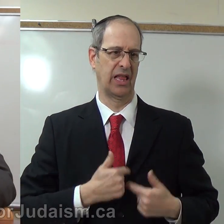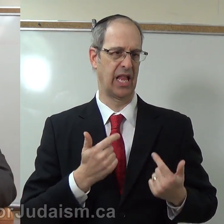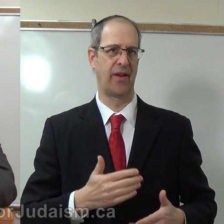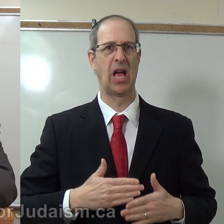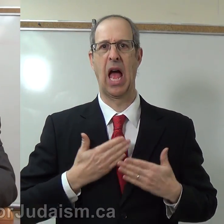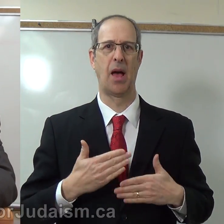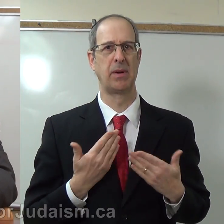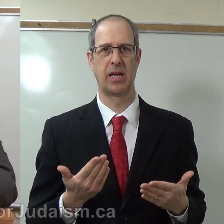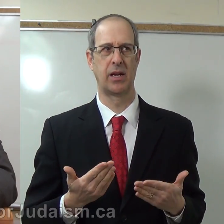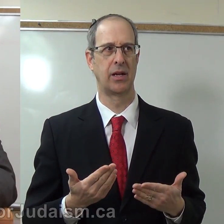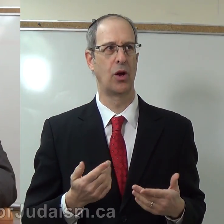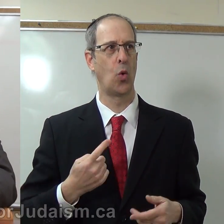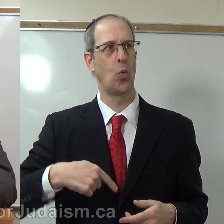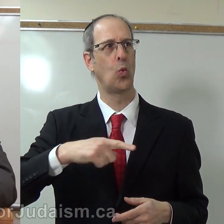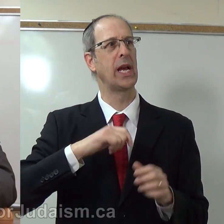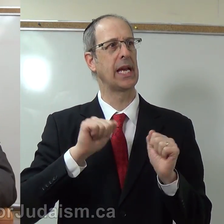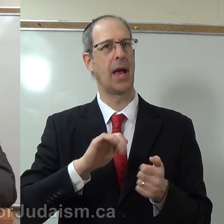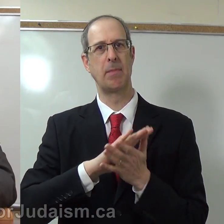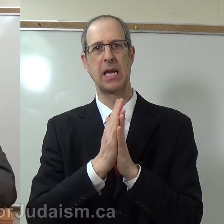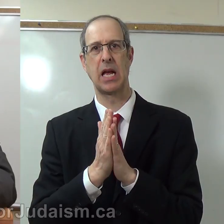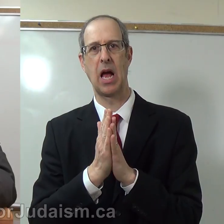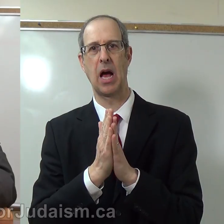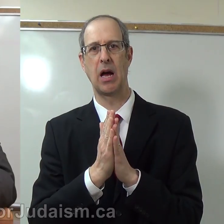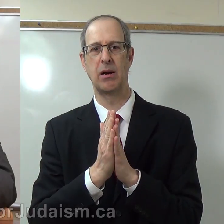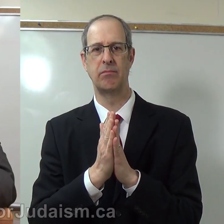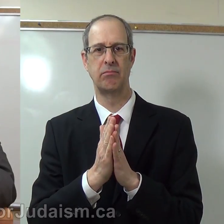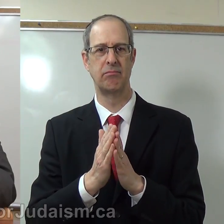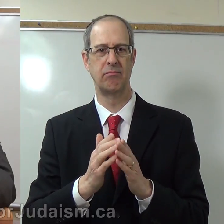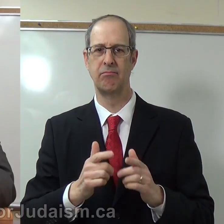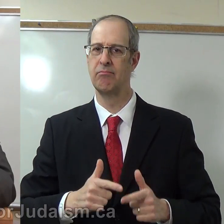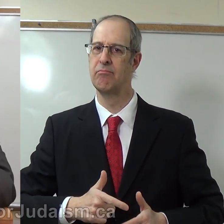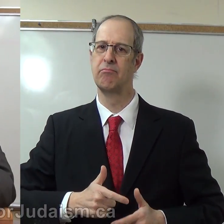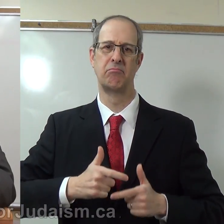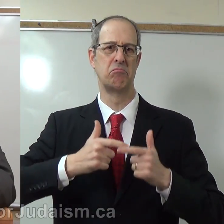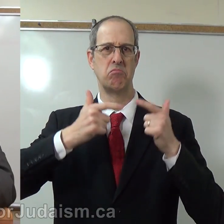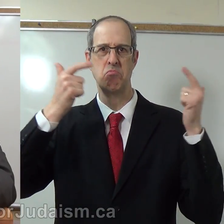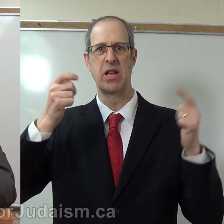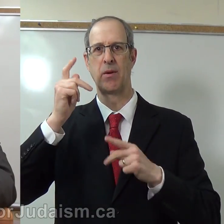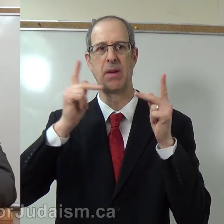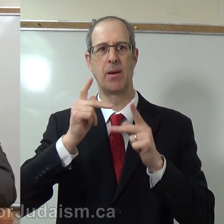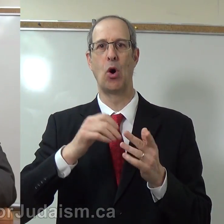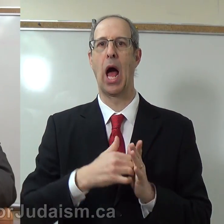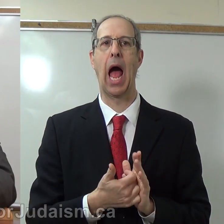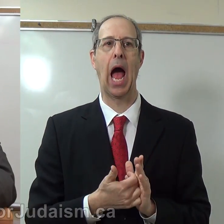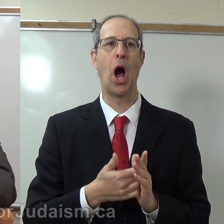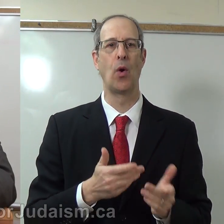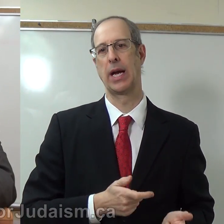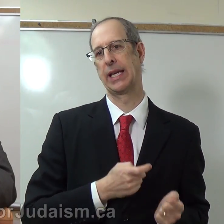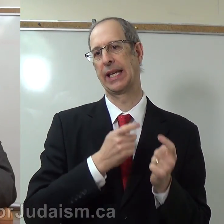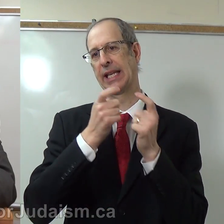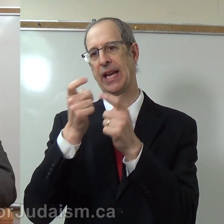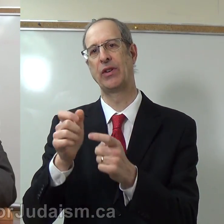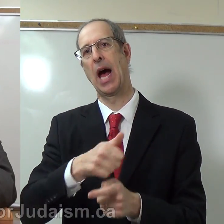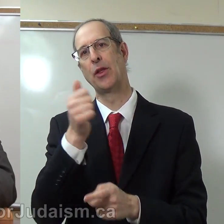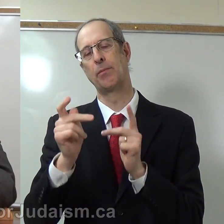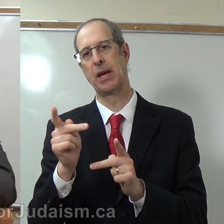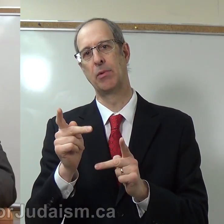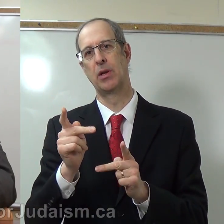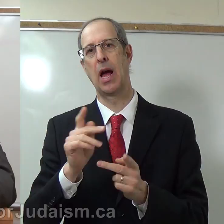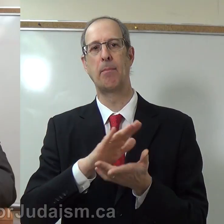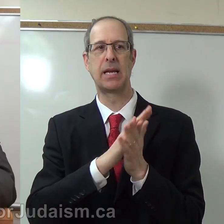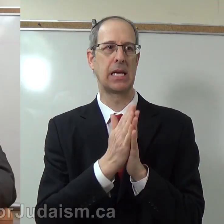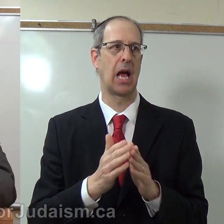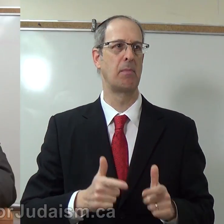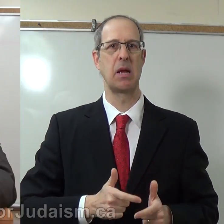we can become bigger people by giving to others and becoming bigger